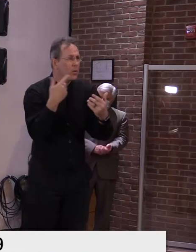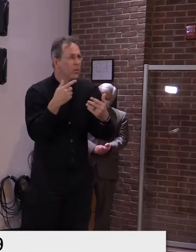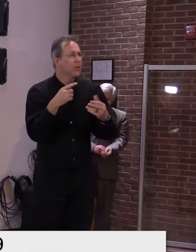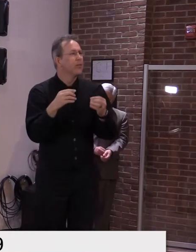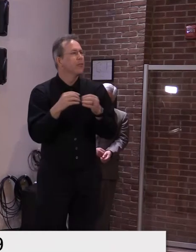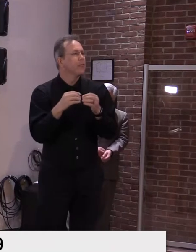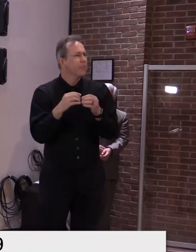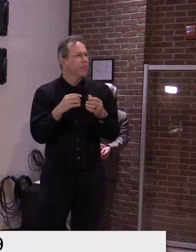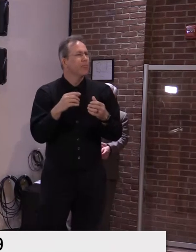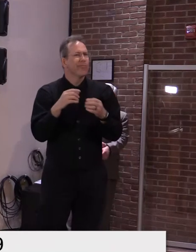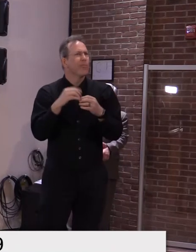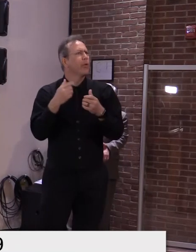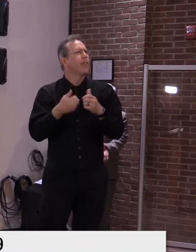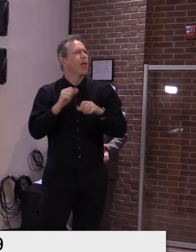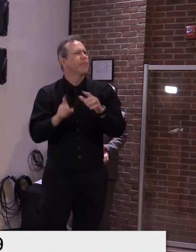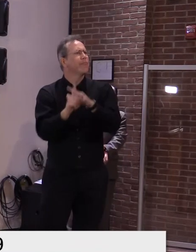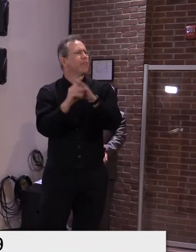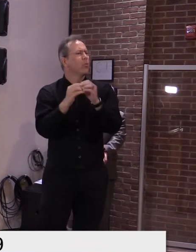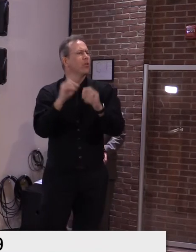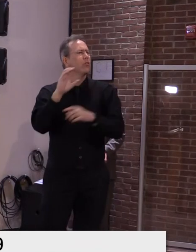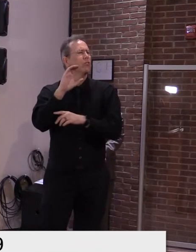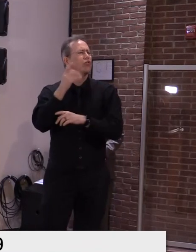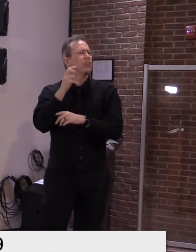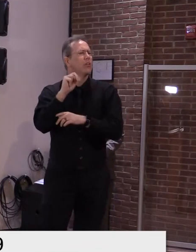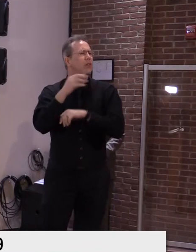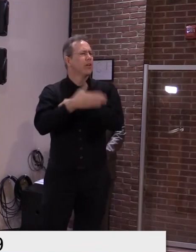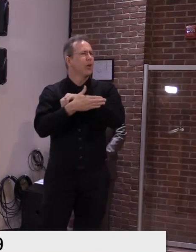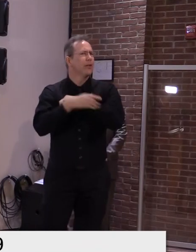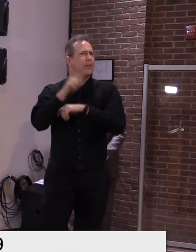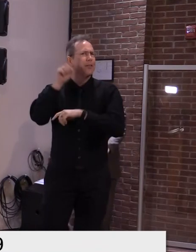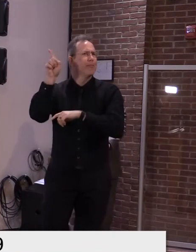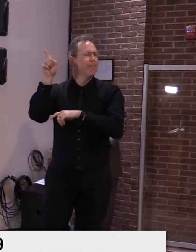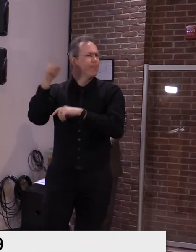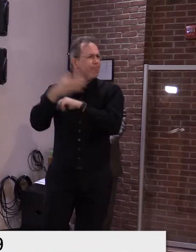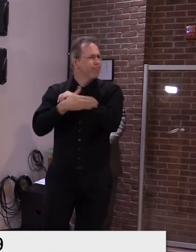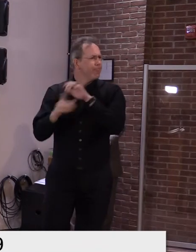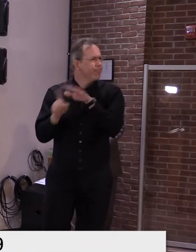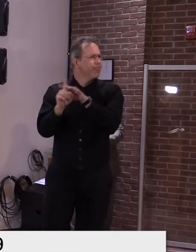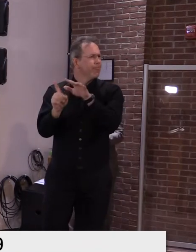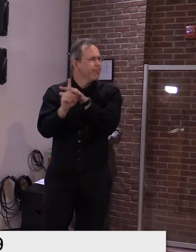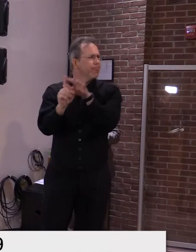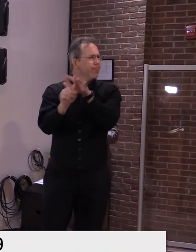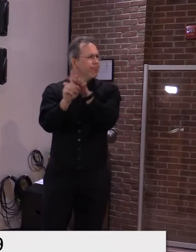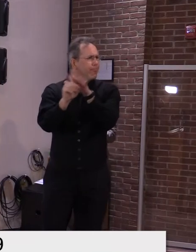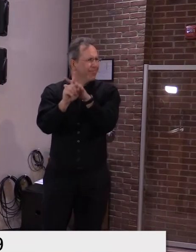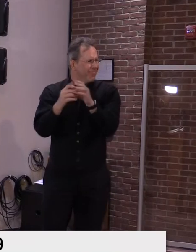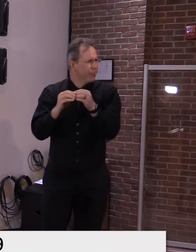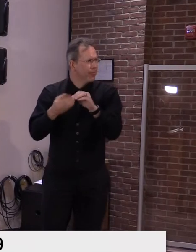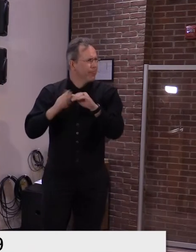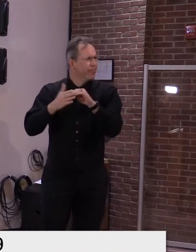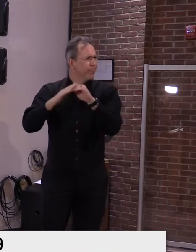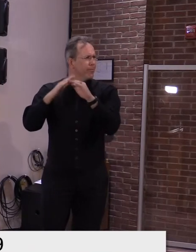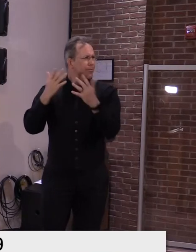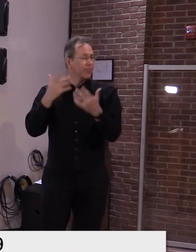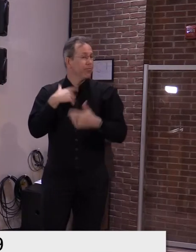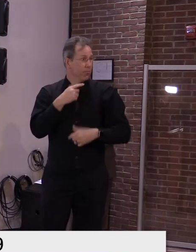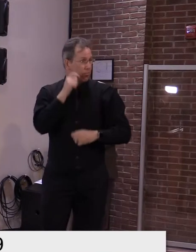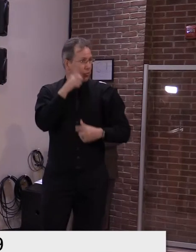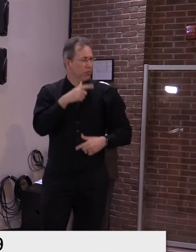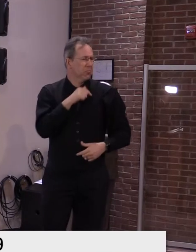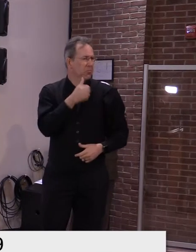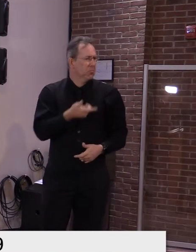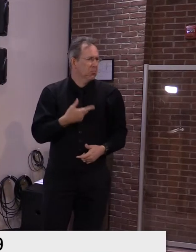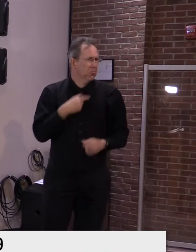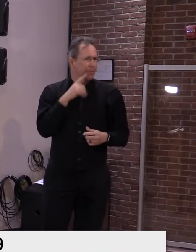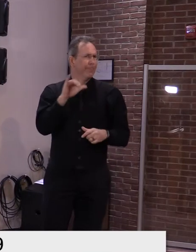So we shouldn't be surprised to a certain extent to see the schools in that area seeing increased cases, but it is concerning. And I know the health department's